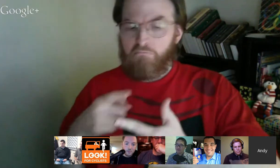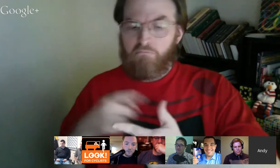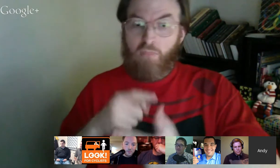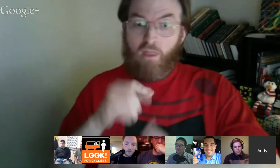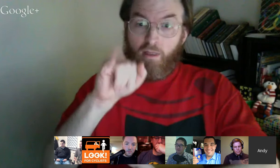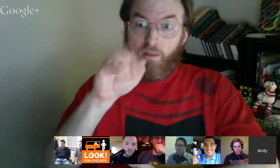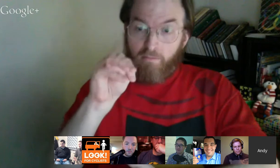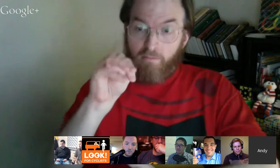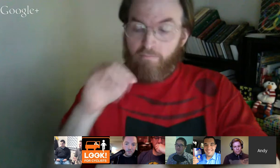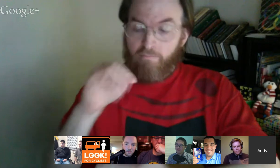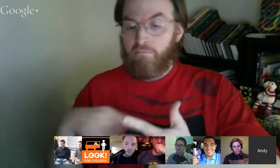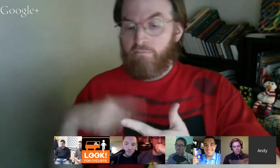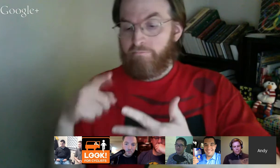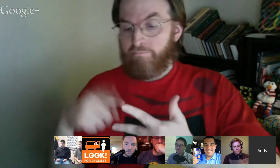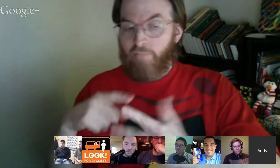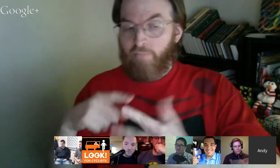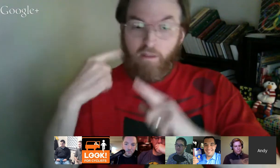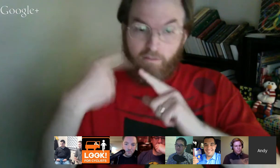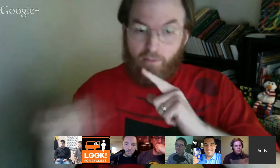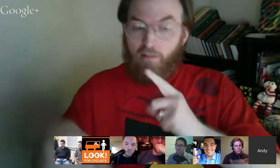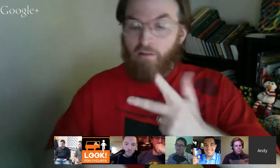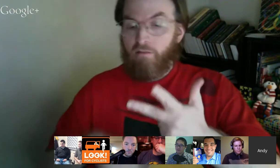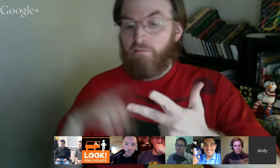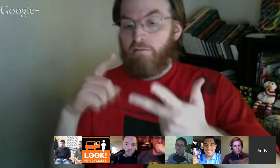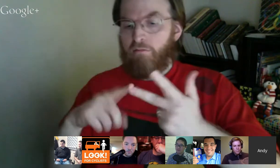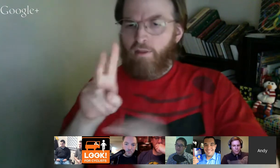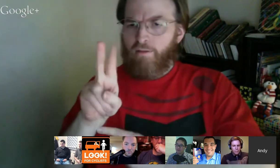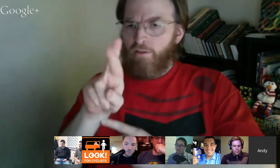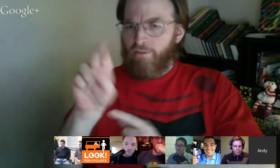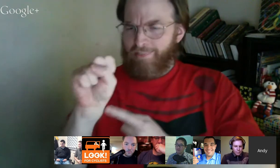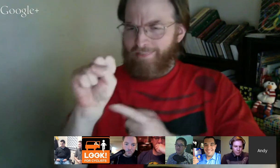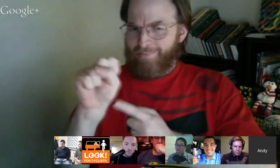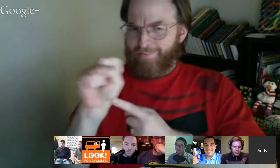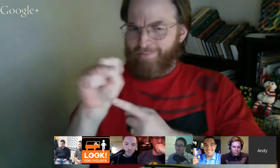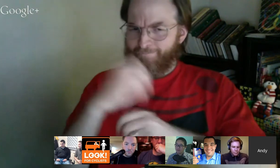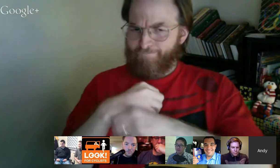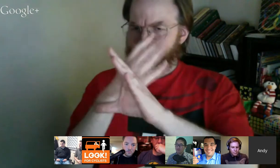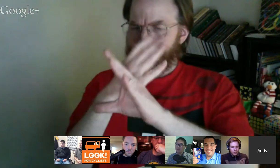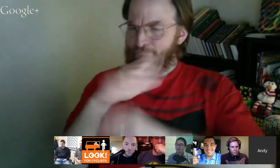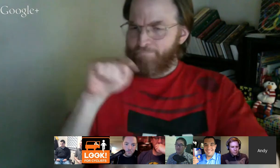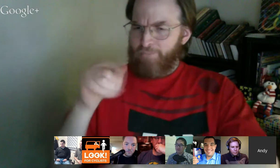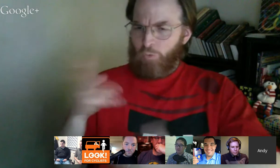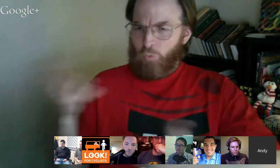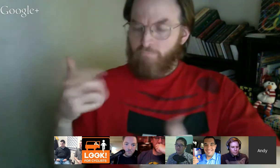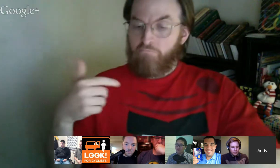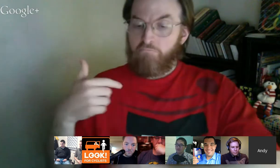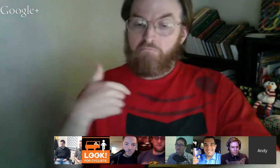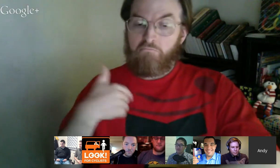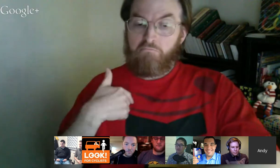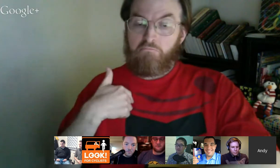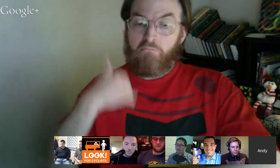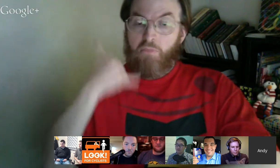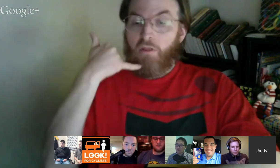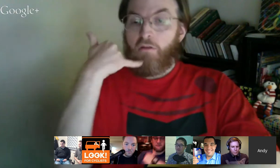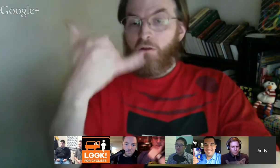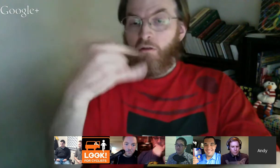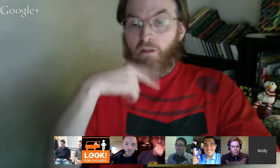In my work, I communicate with people in 3 ways. There's IM, there's email, and there's VRS, video relay